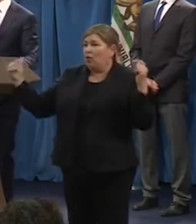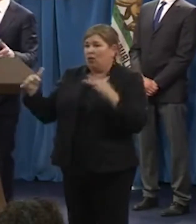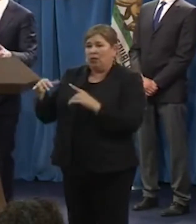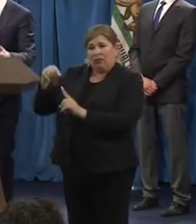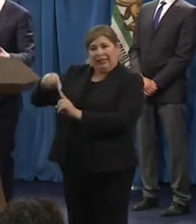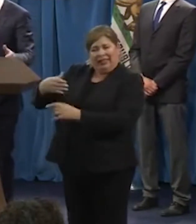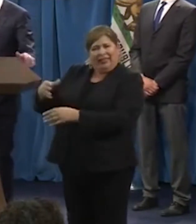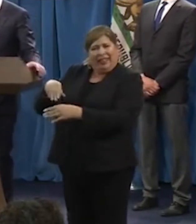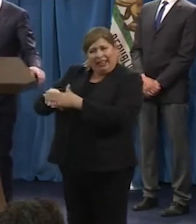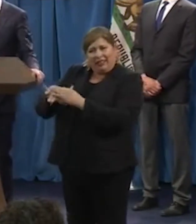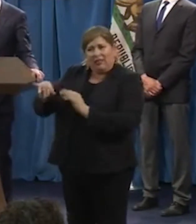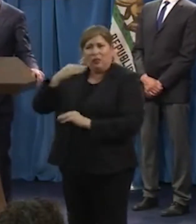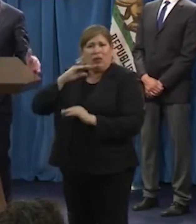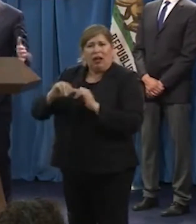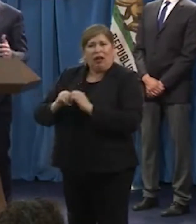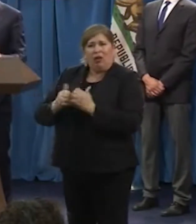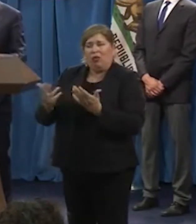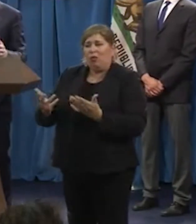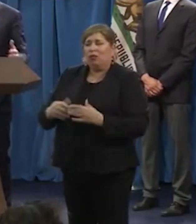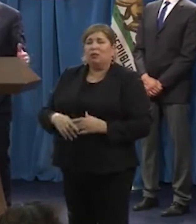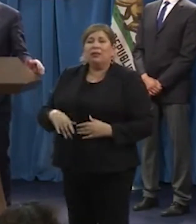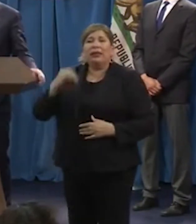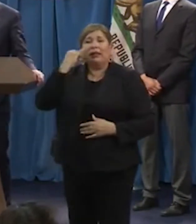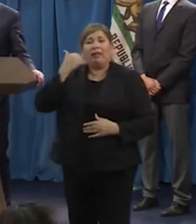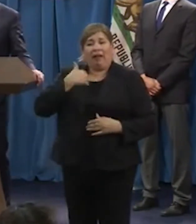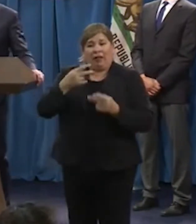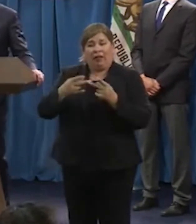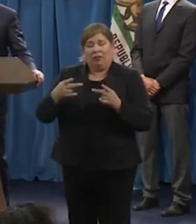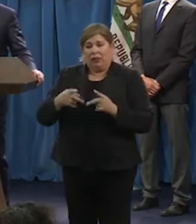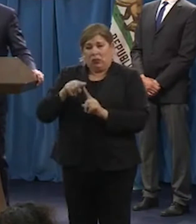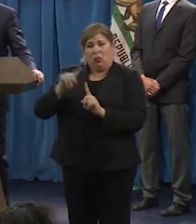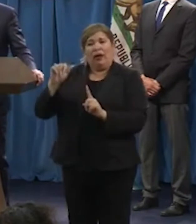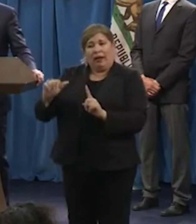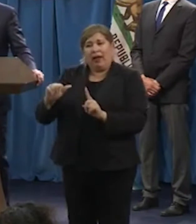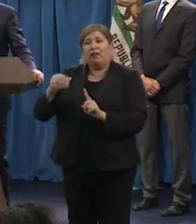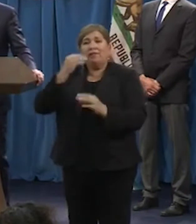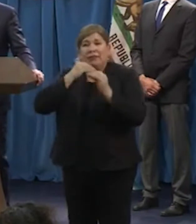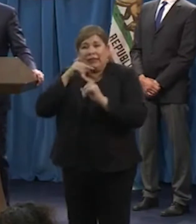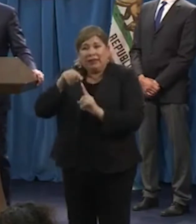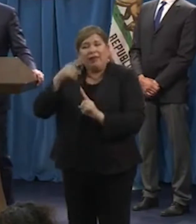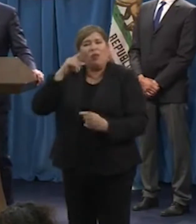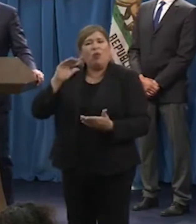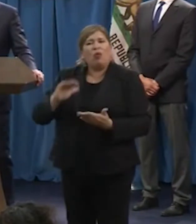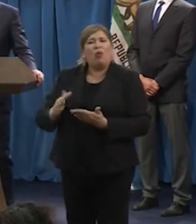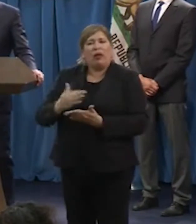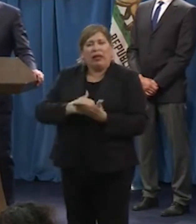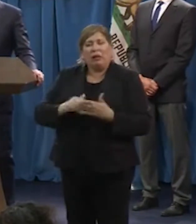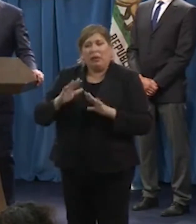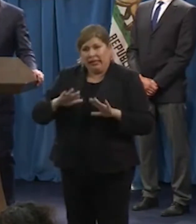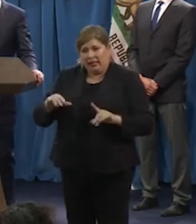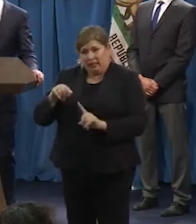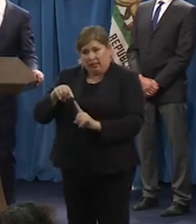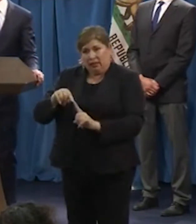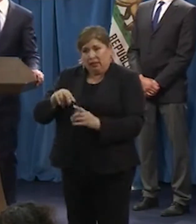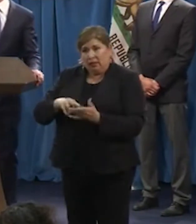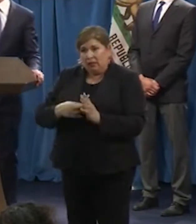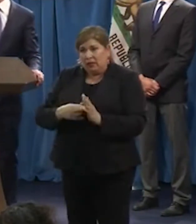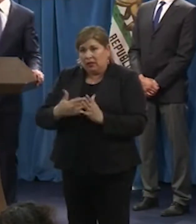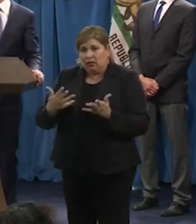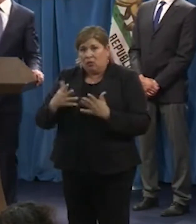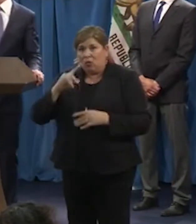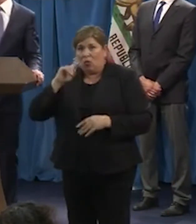you, for example, if you're going to have meal hubs to address the needs low-income kids, do you order